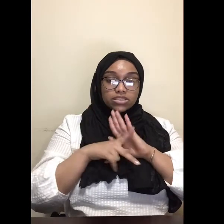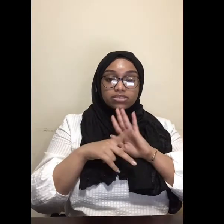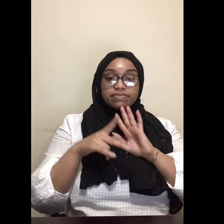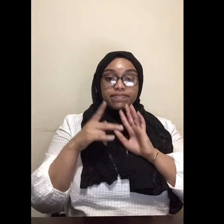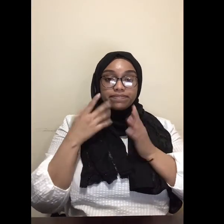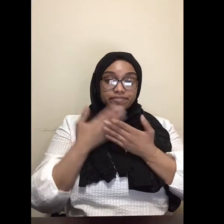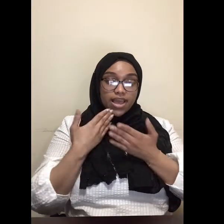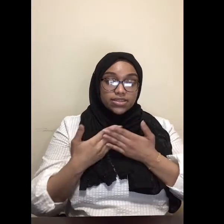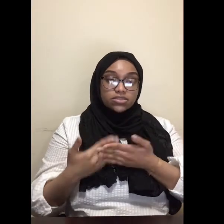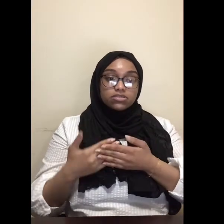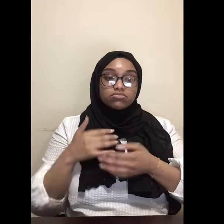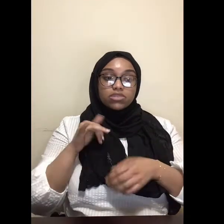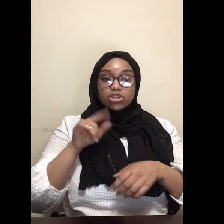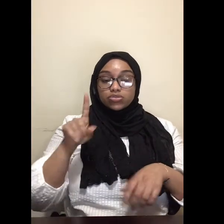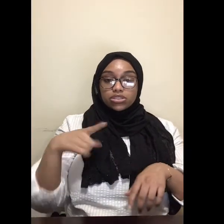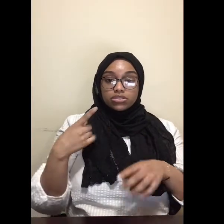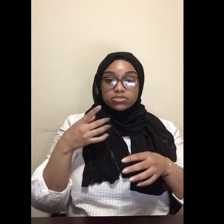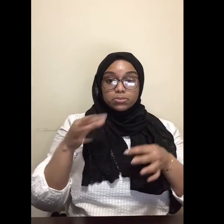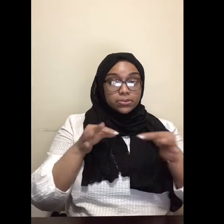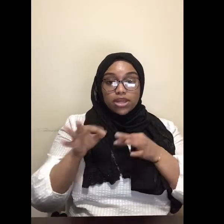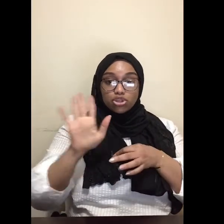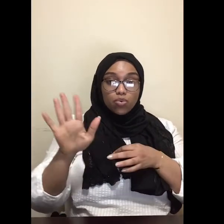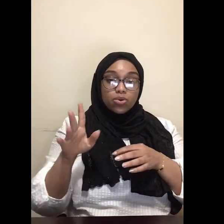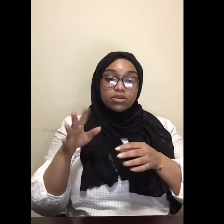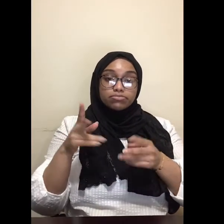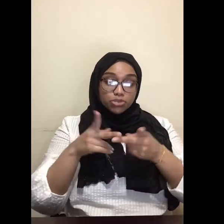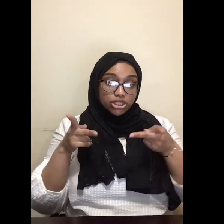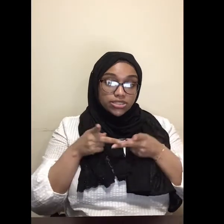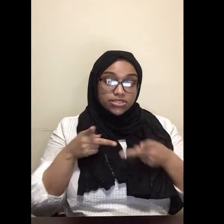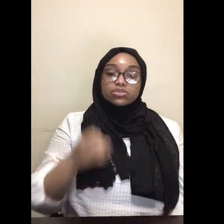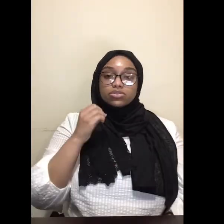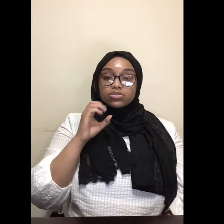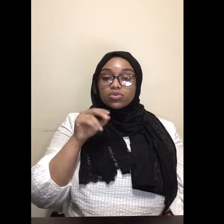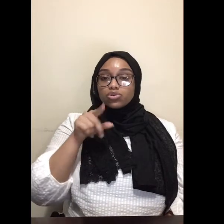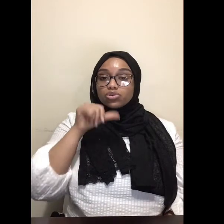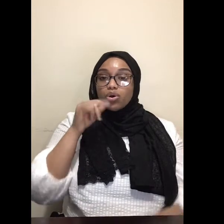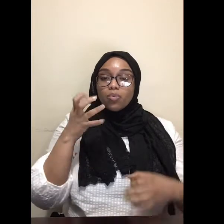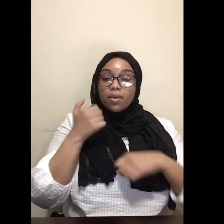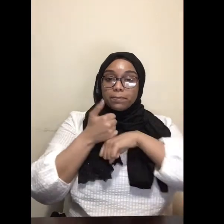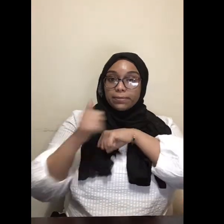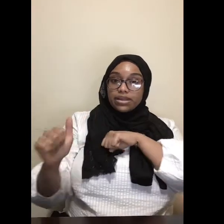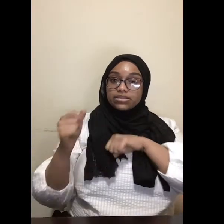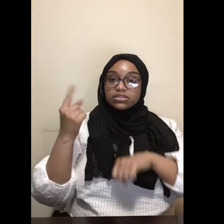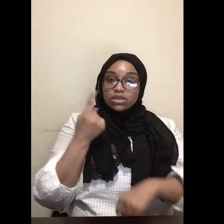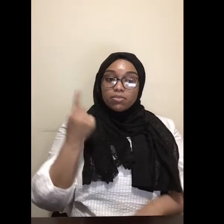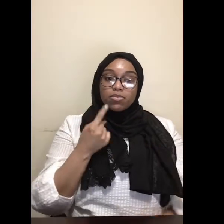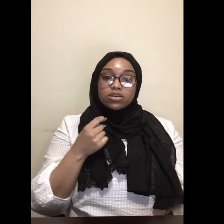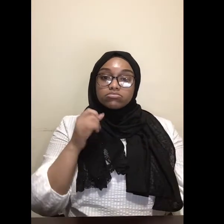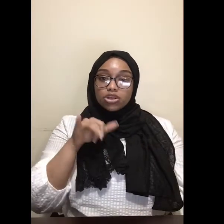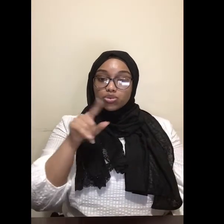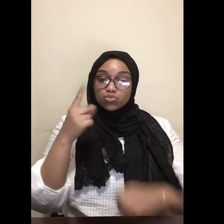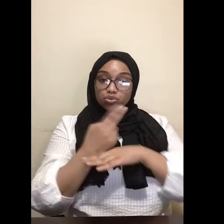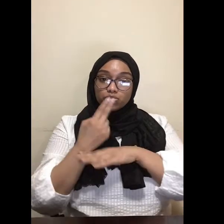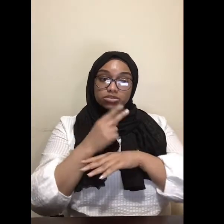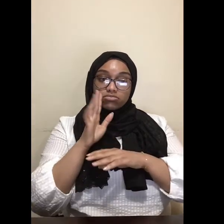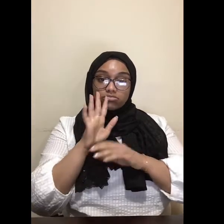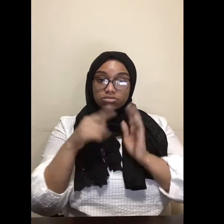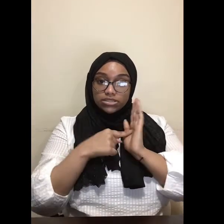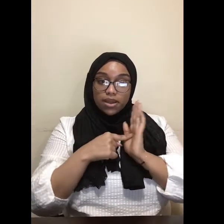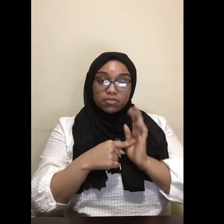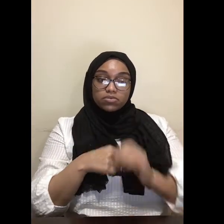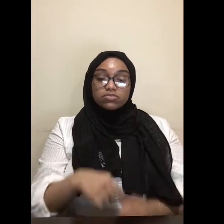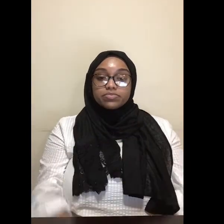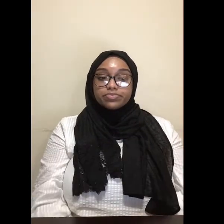very general statement. Because they have actually shown up for one meeting. And if you were to say that to me,